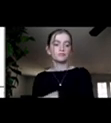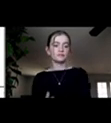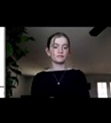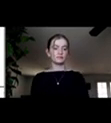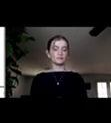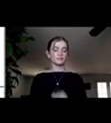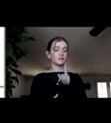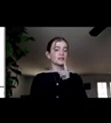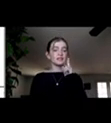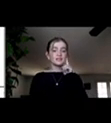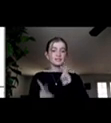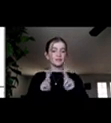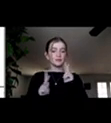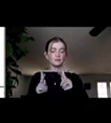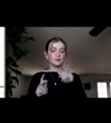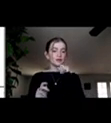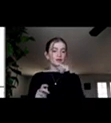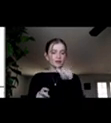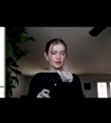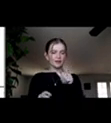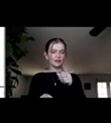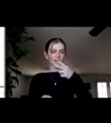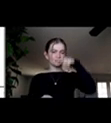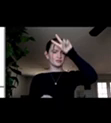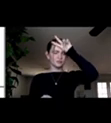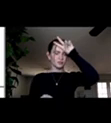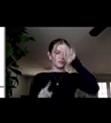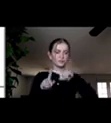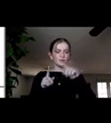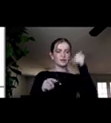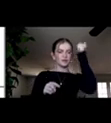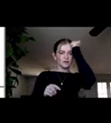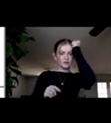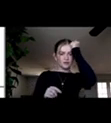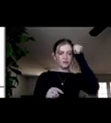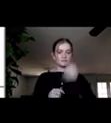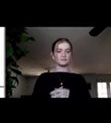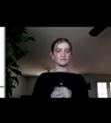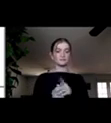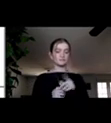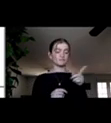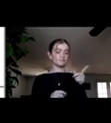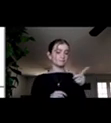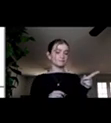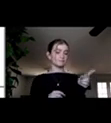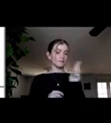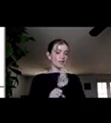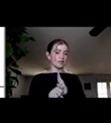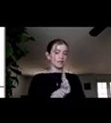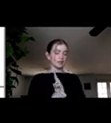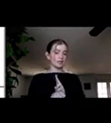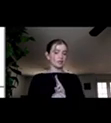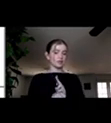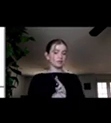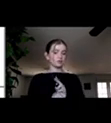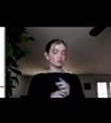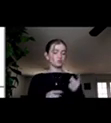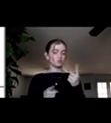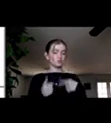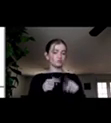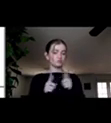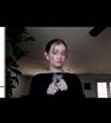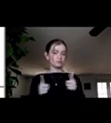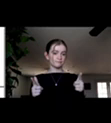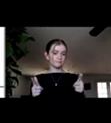Deaf people are not stupid or dumb. They use sign language, which is a